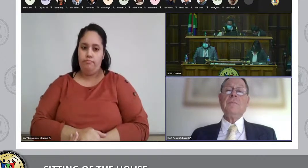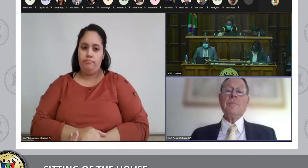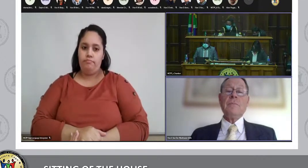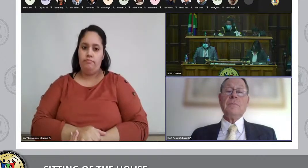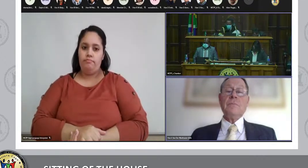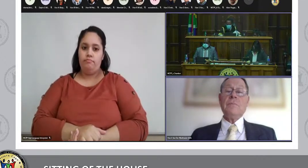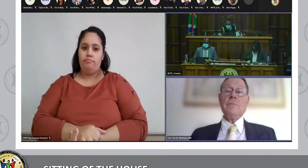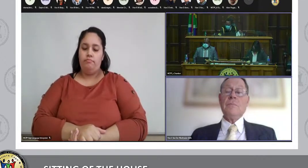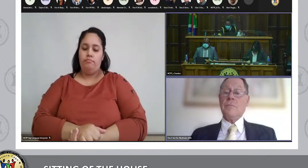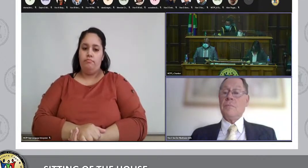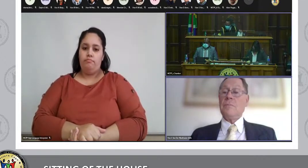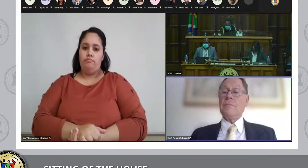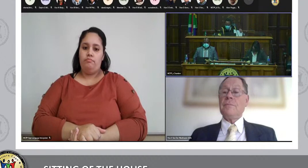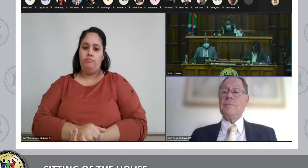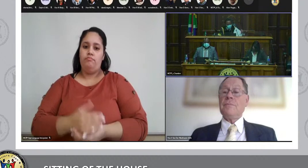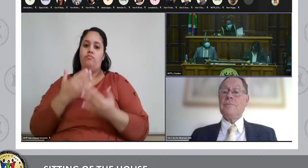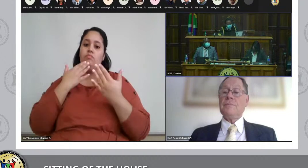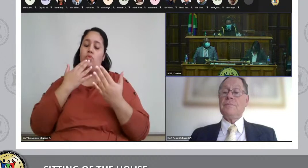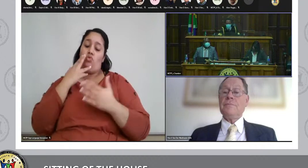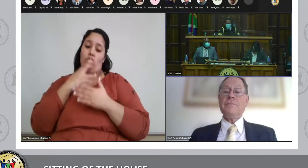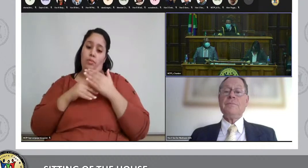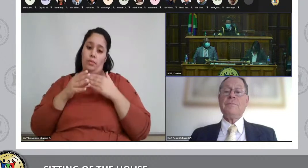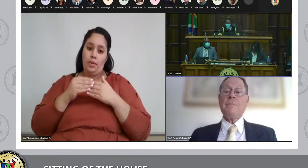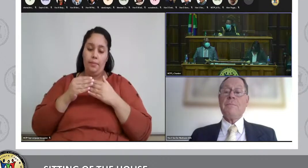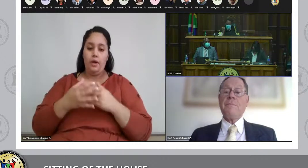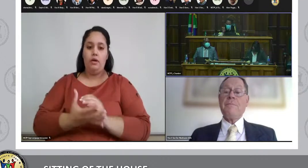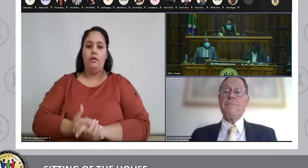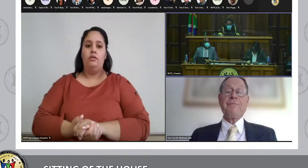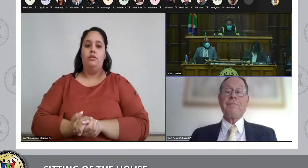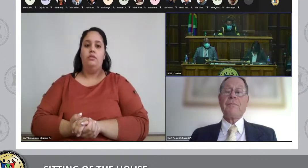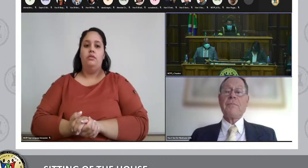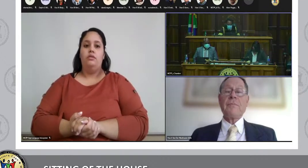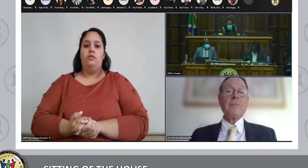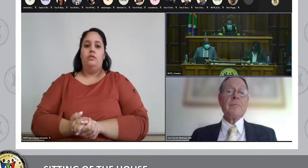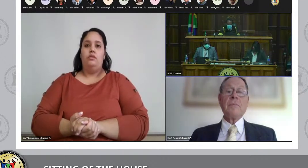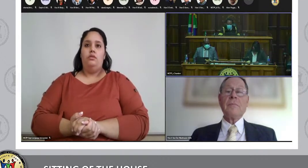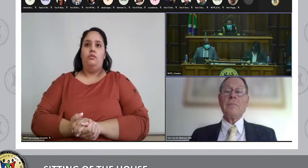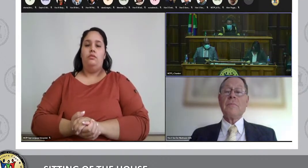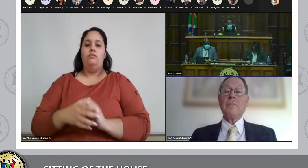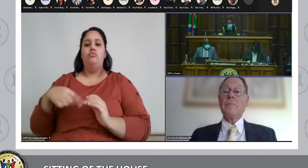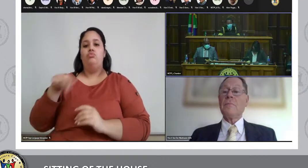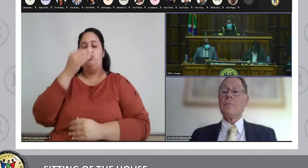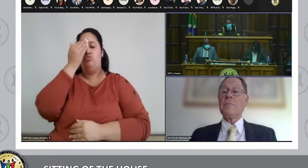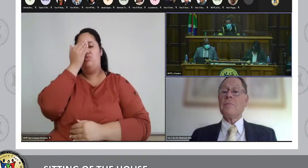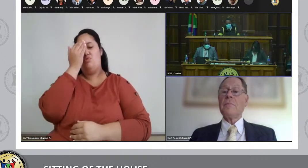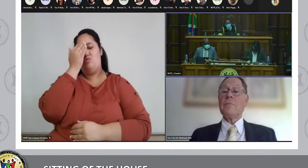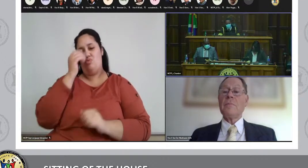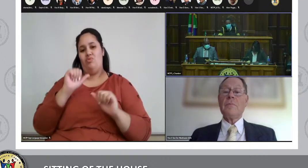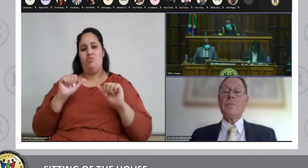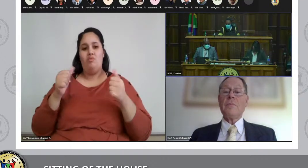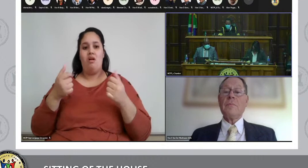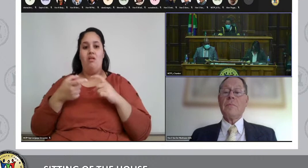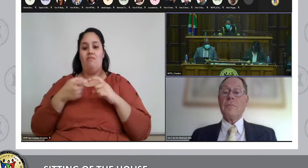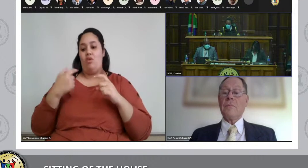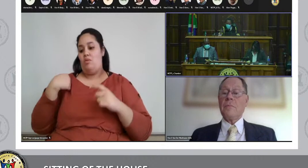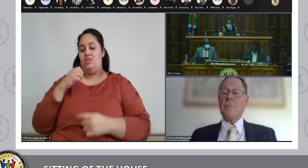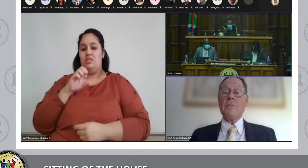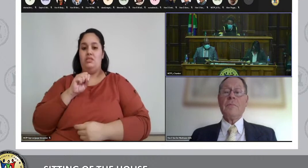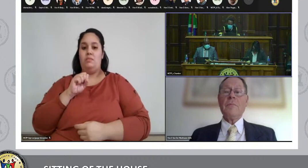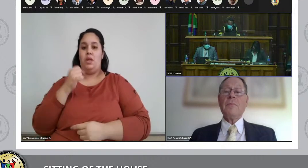Thank you, Honorable Van der Westhuizen. Honorable members, I'm sure we all know by now that since September last